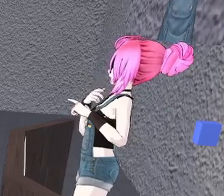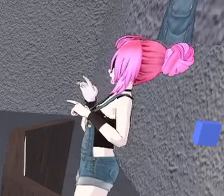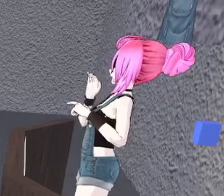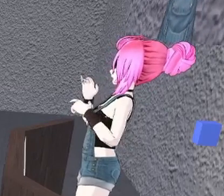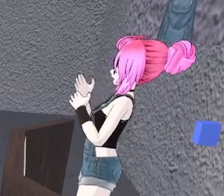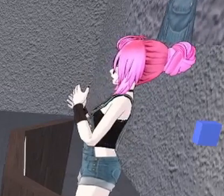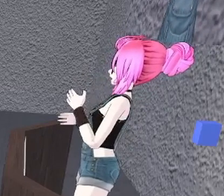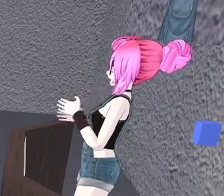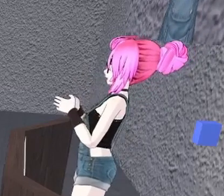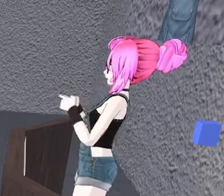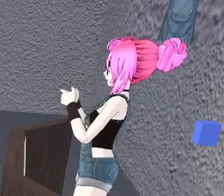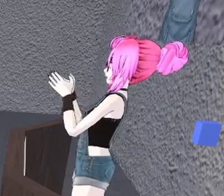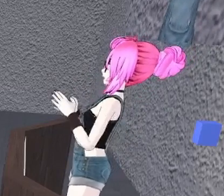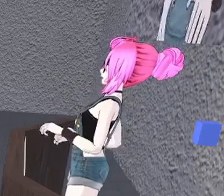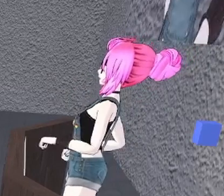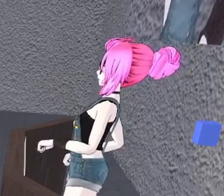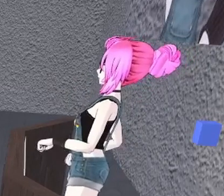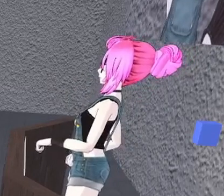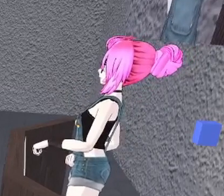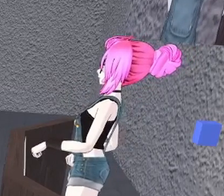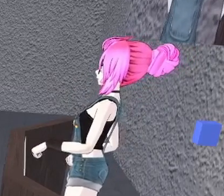drink a glass of water and then we'll end class. So yeah, go ahead.